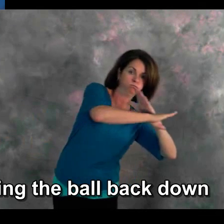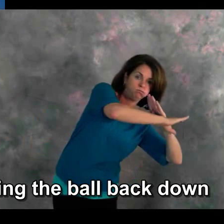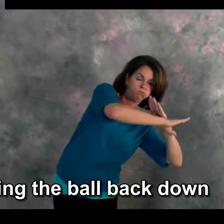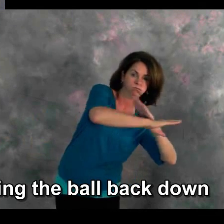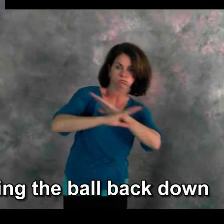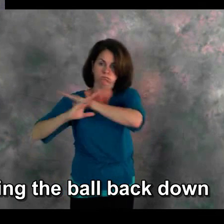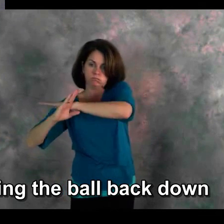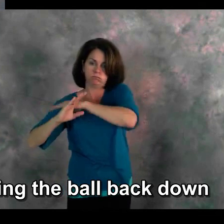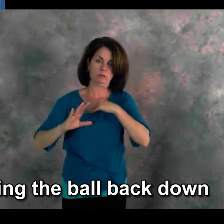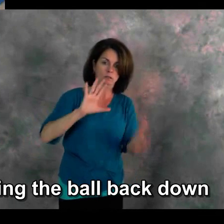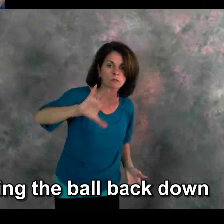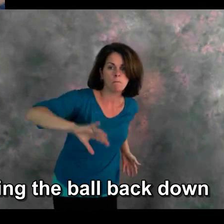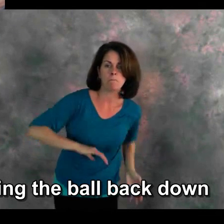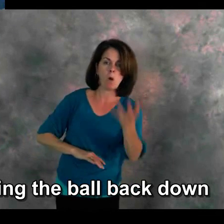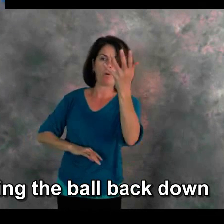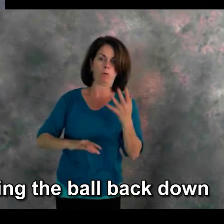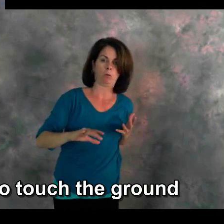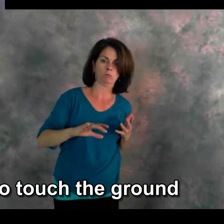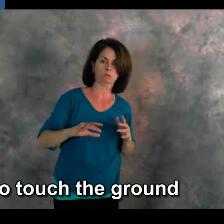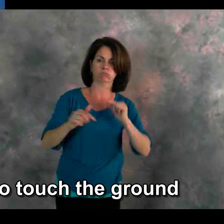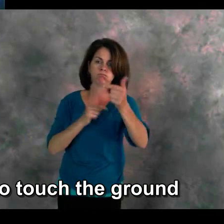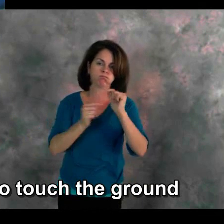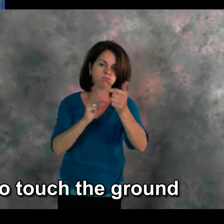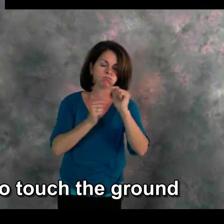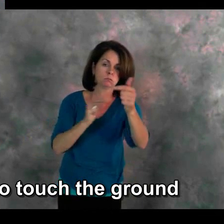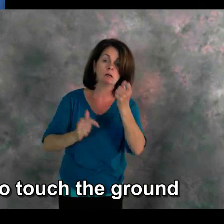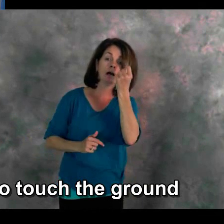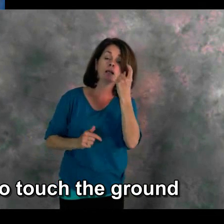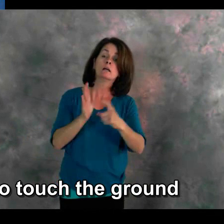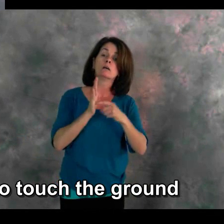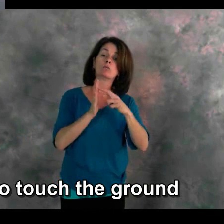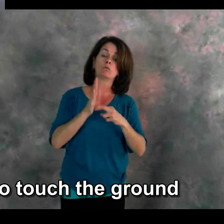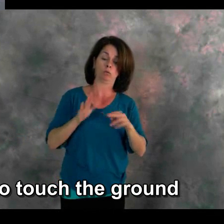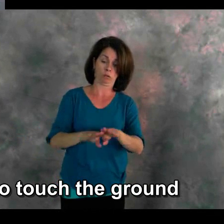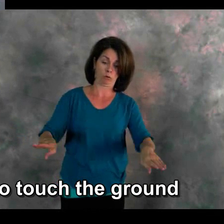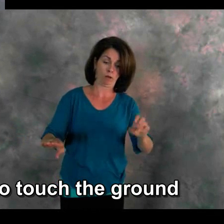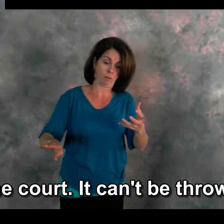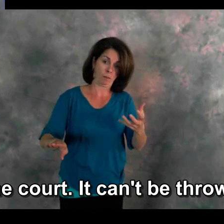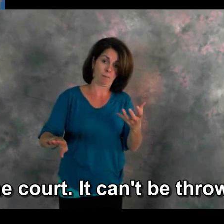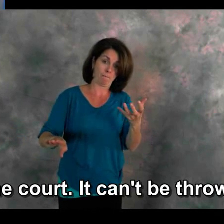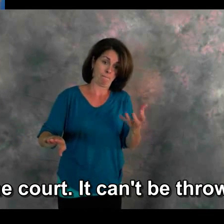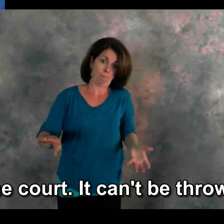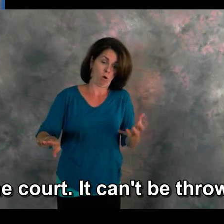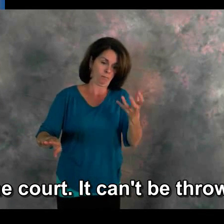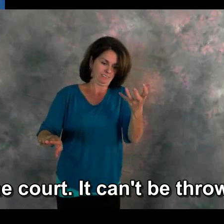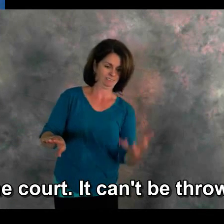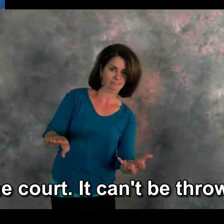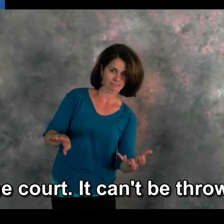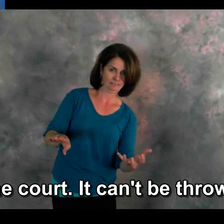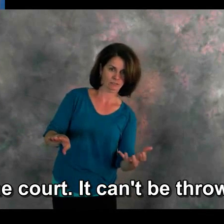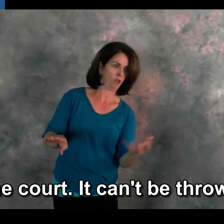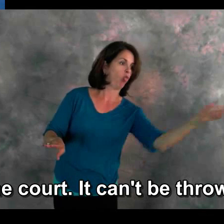ball, and throwing the ball back down the court. The ball has to touch the ground within a